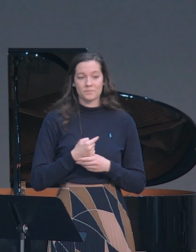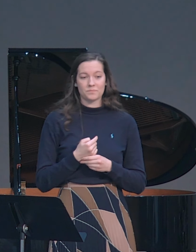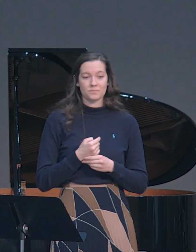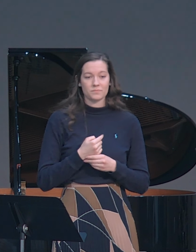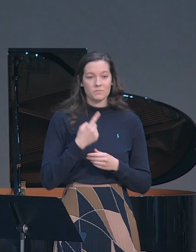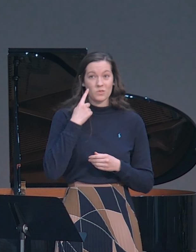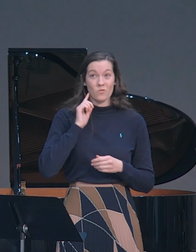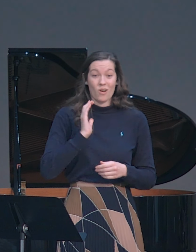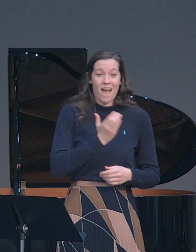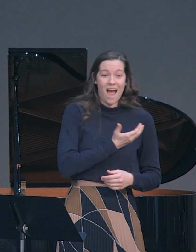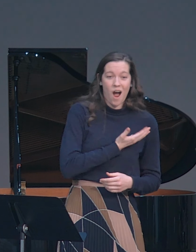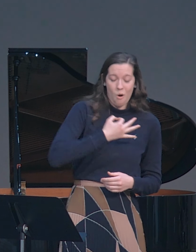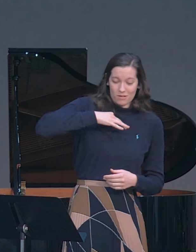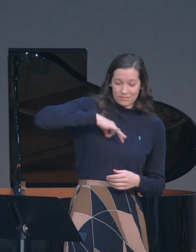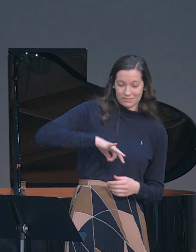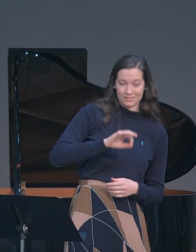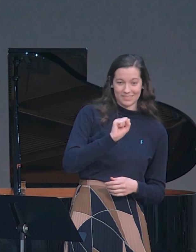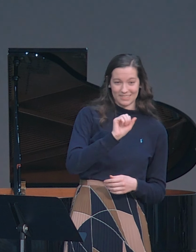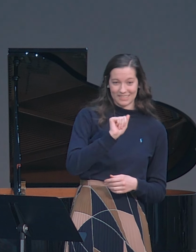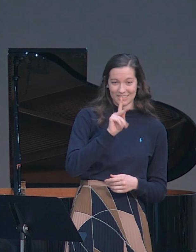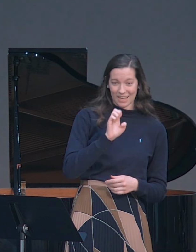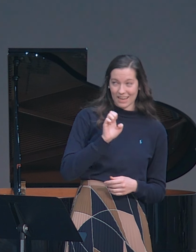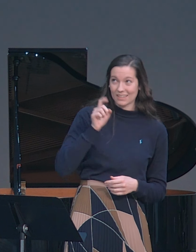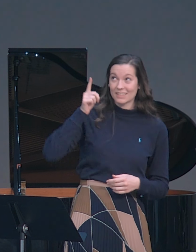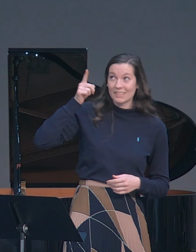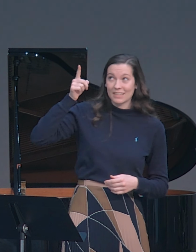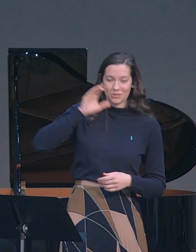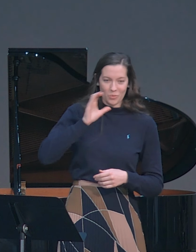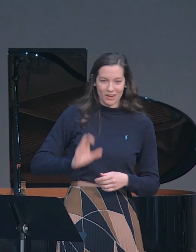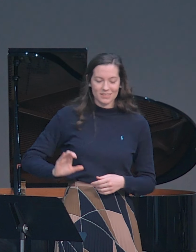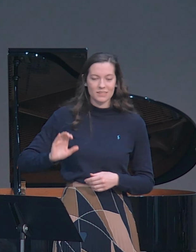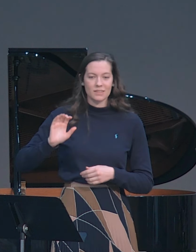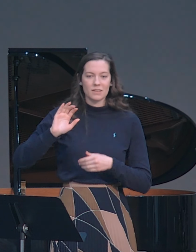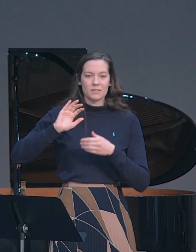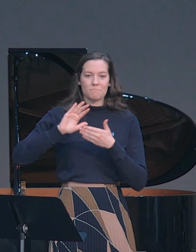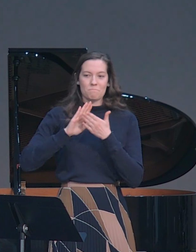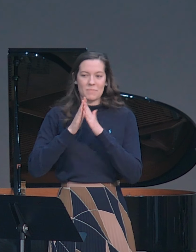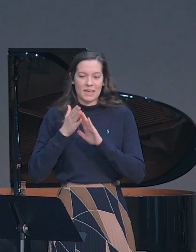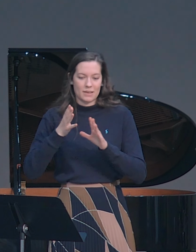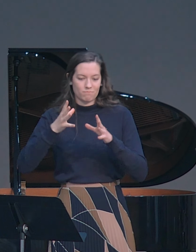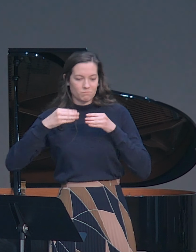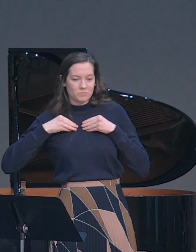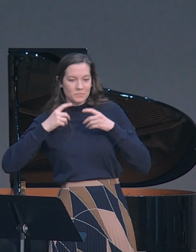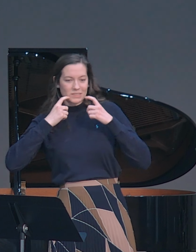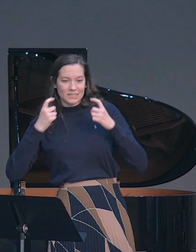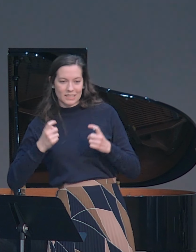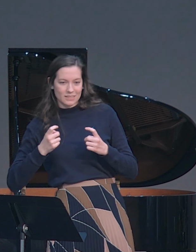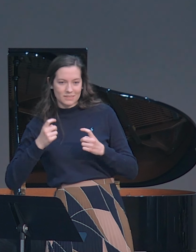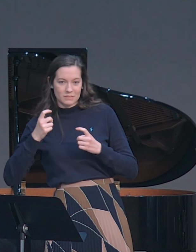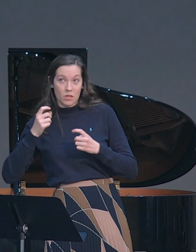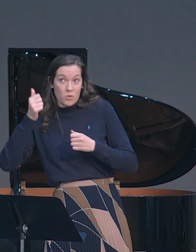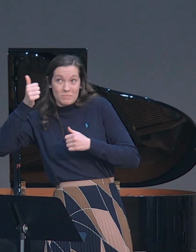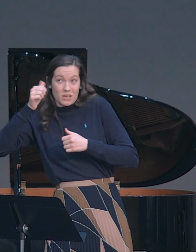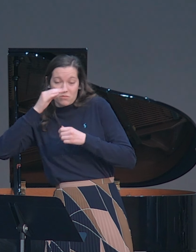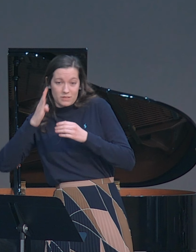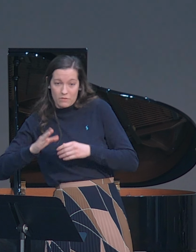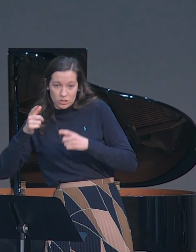our sake he made him, Christ, to be sin, who knew no sin, so